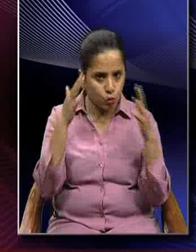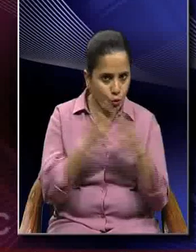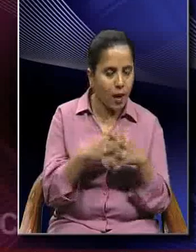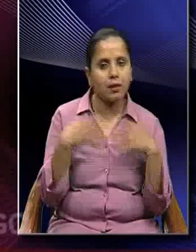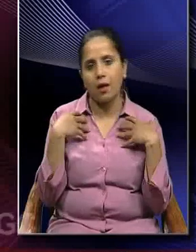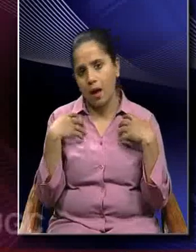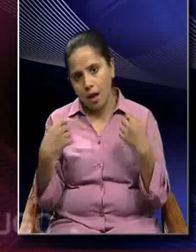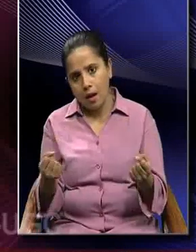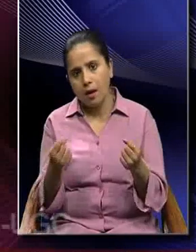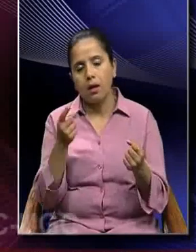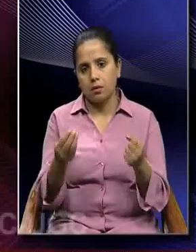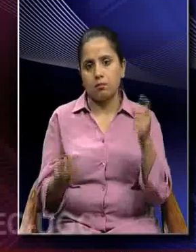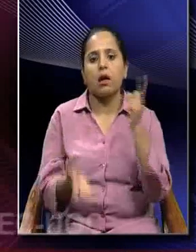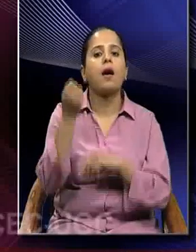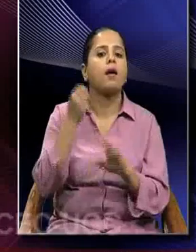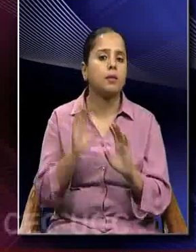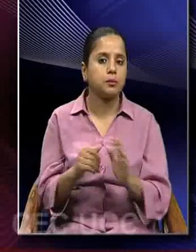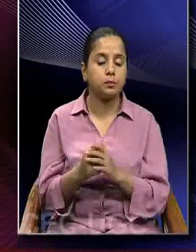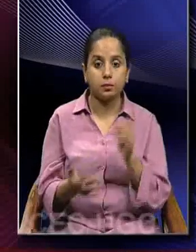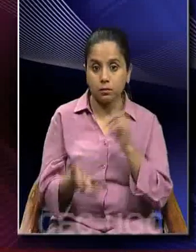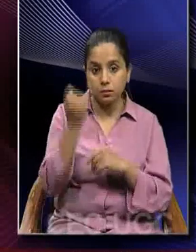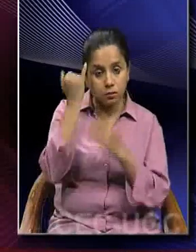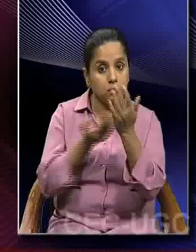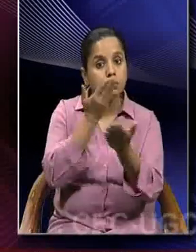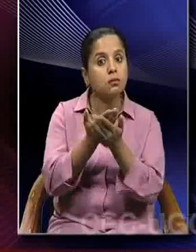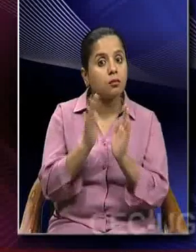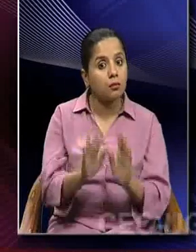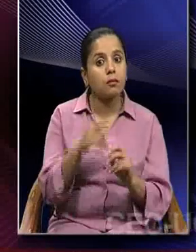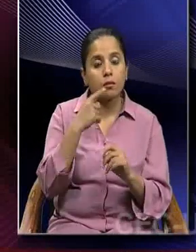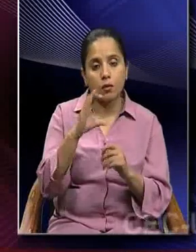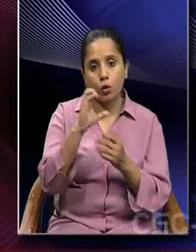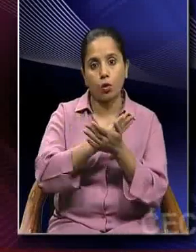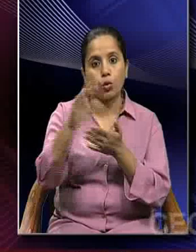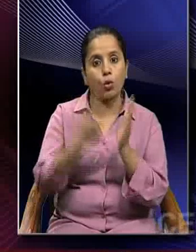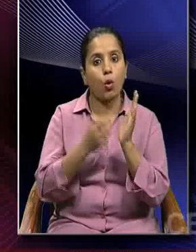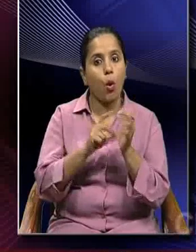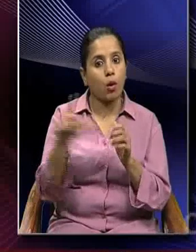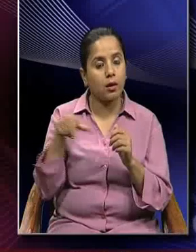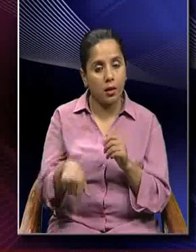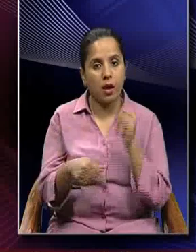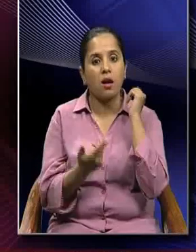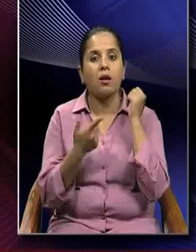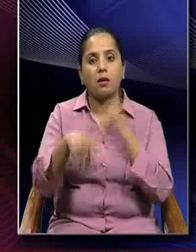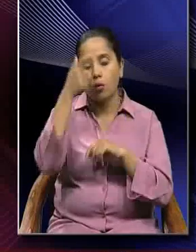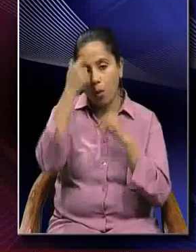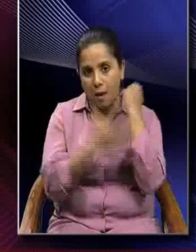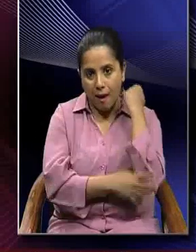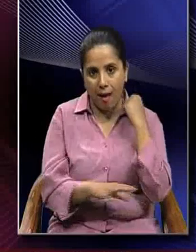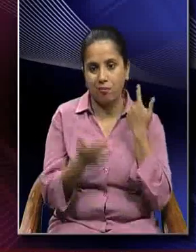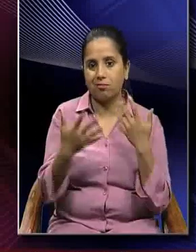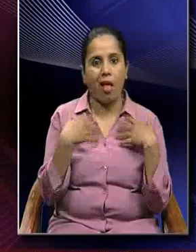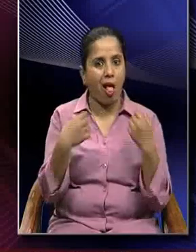health were obtained. Findings suggested that chronic stress related with poor health and lower social